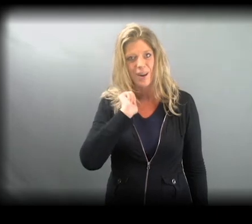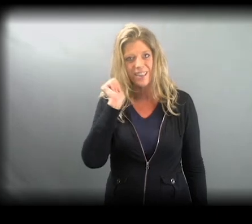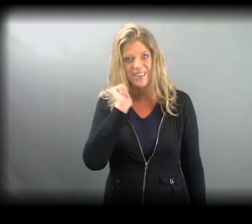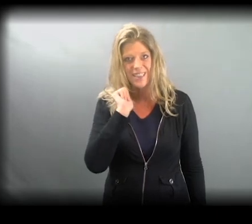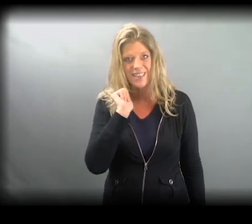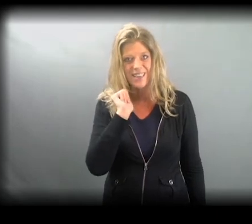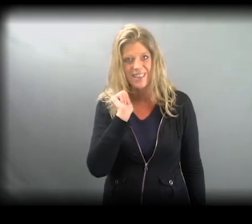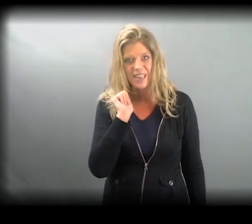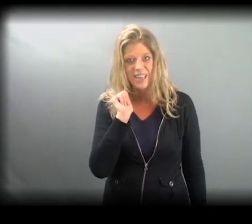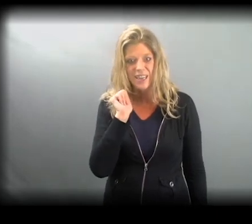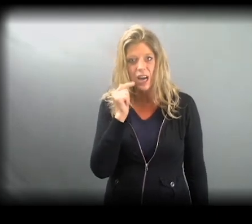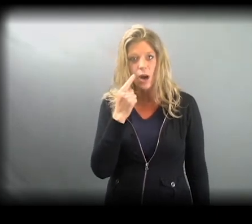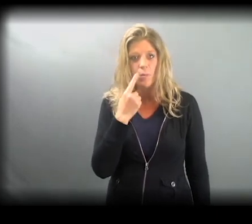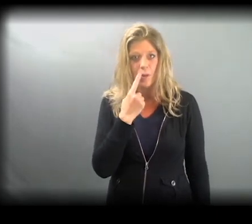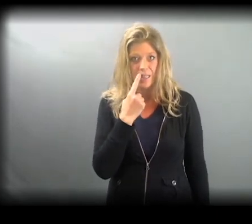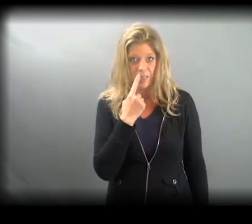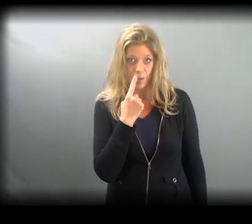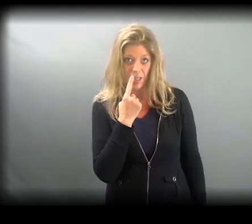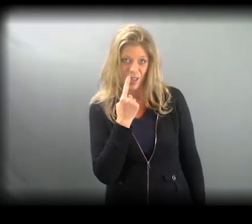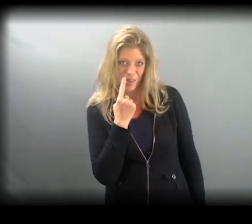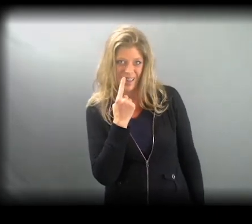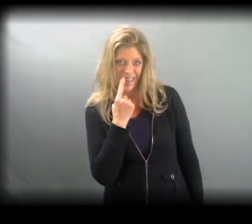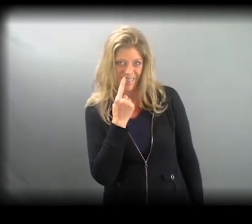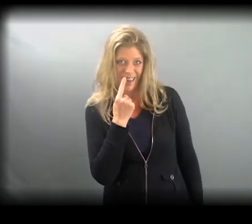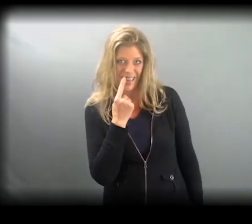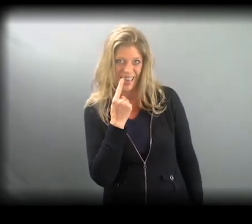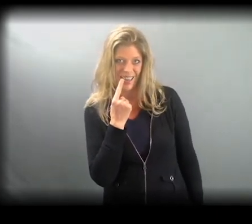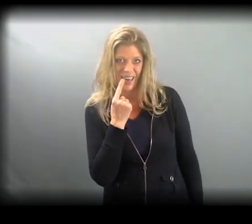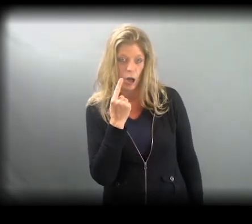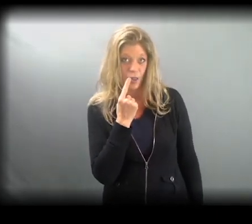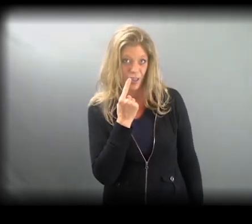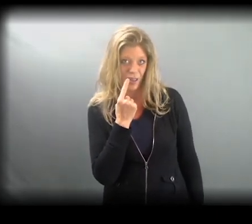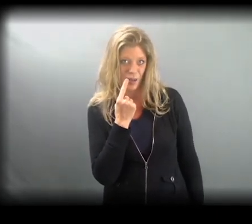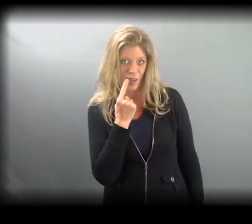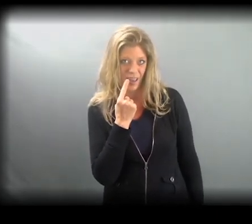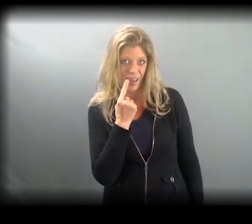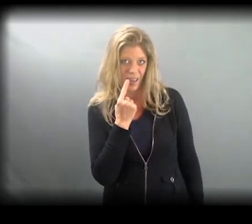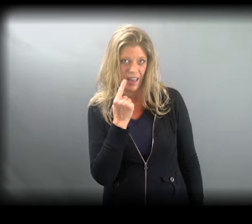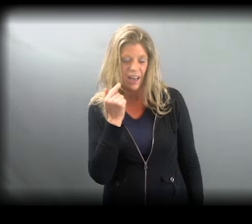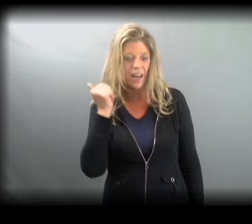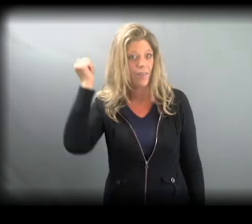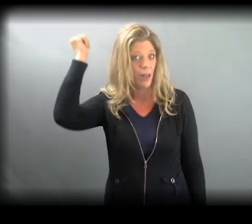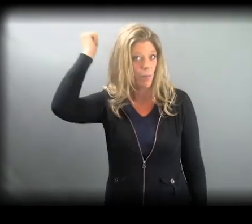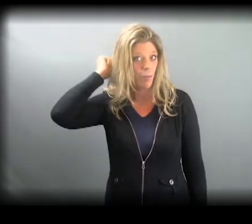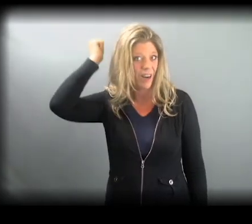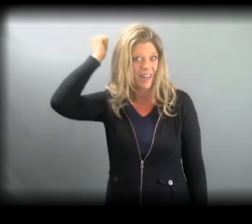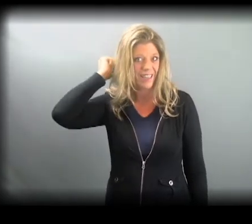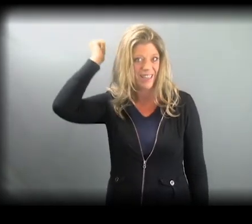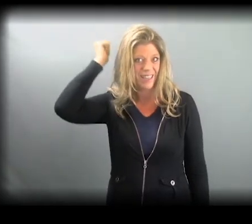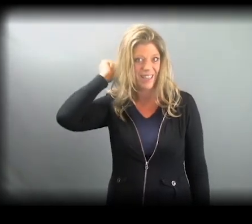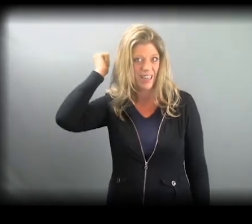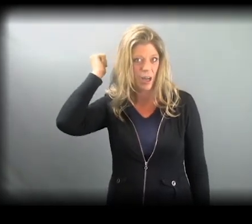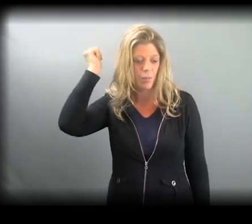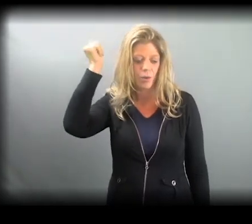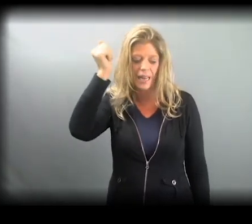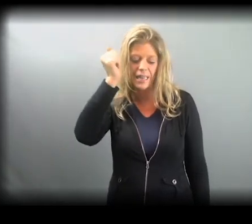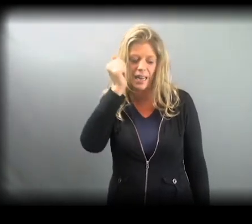toothbrush. Point to a tooth right here, tooth, and then brush, bring it